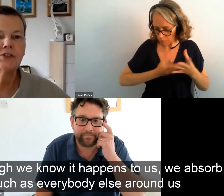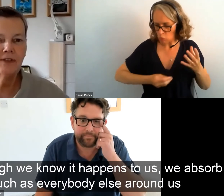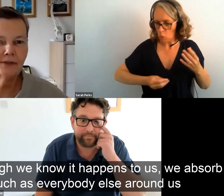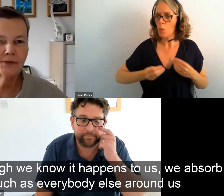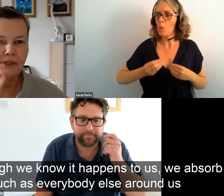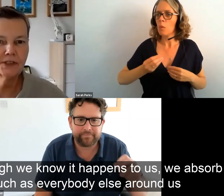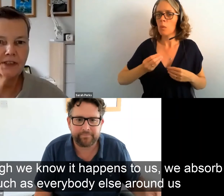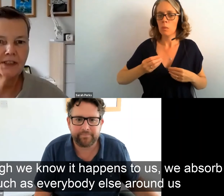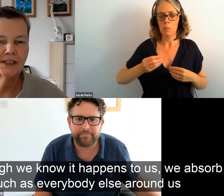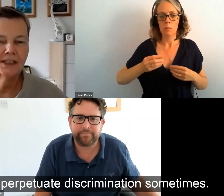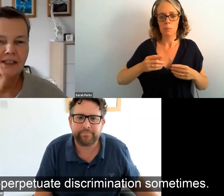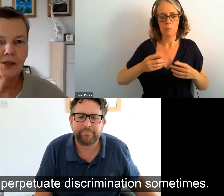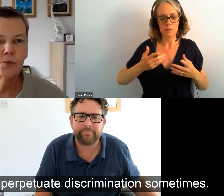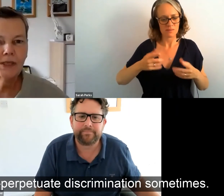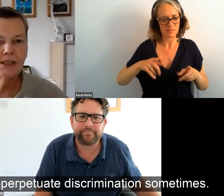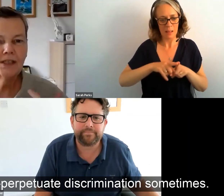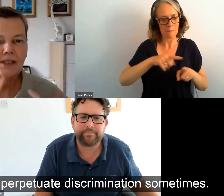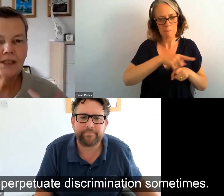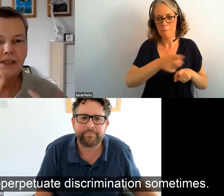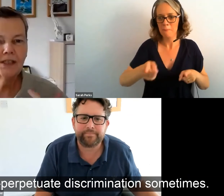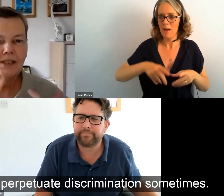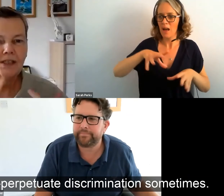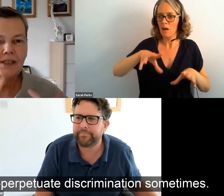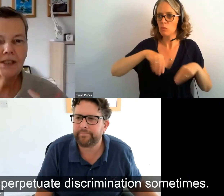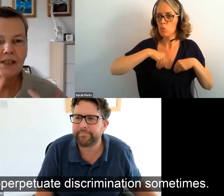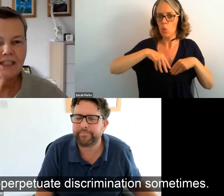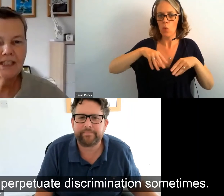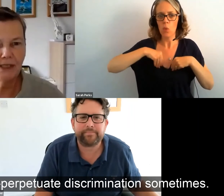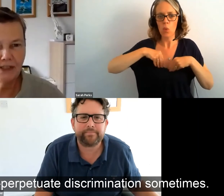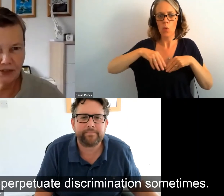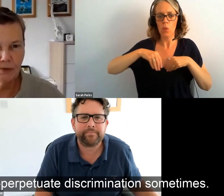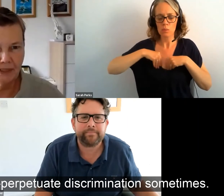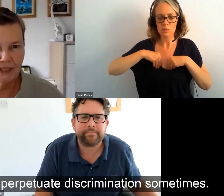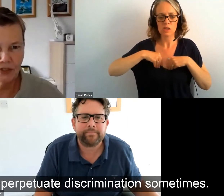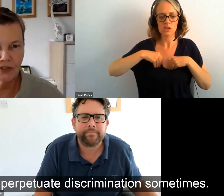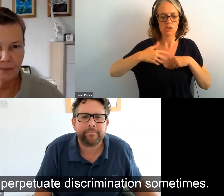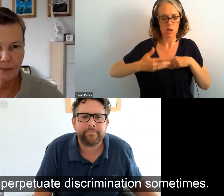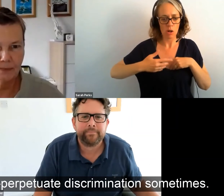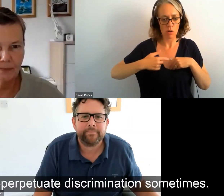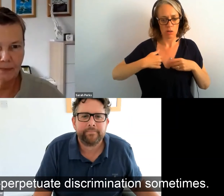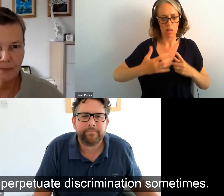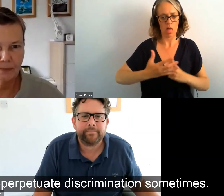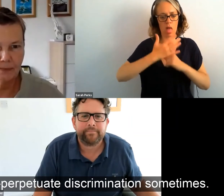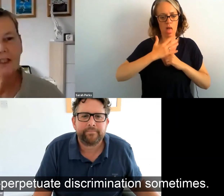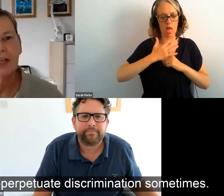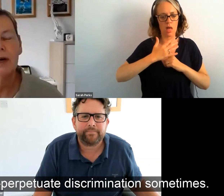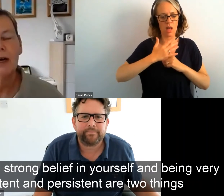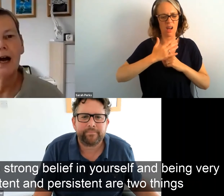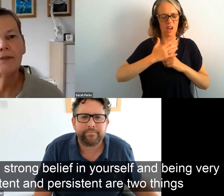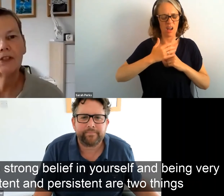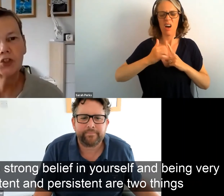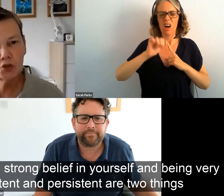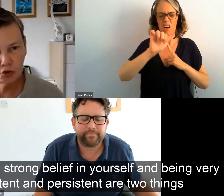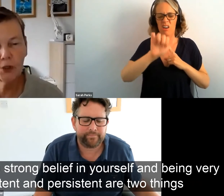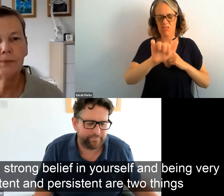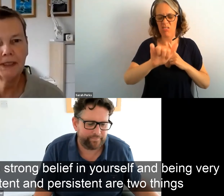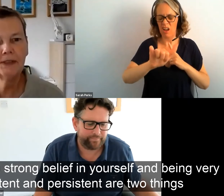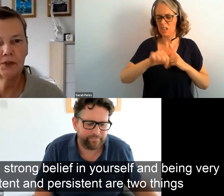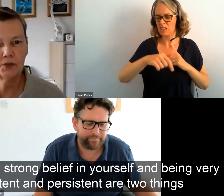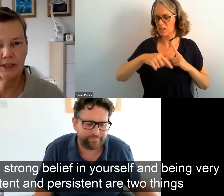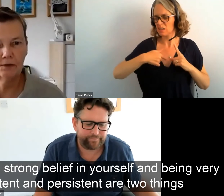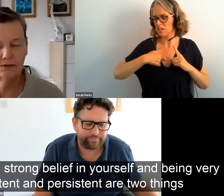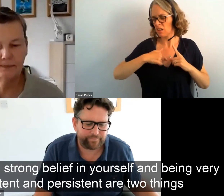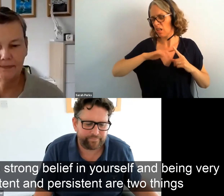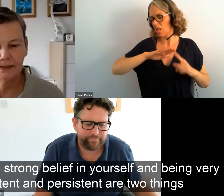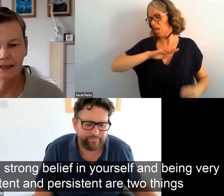everybody else around us. So we self-perpetuate discrimination sometimes. So having a